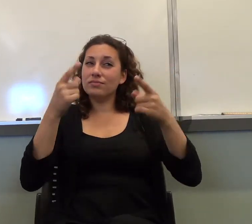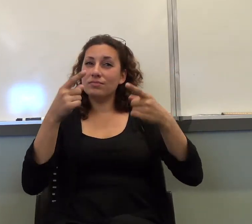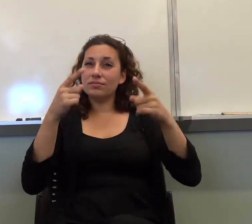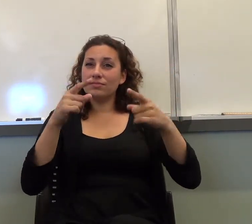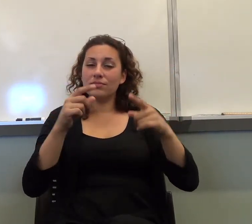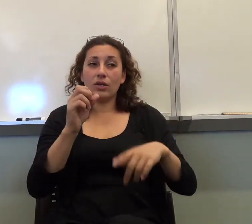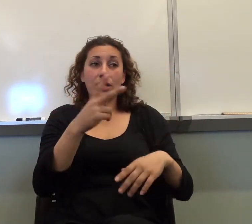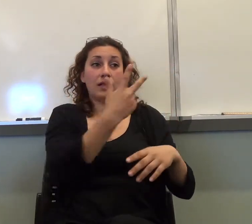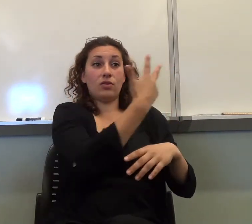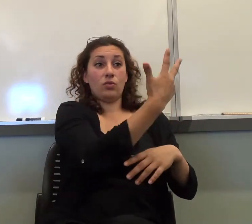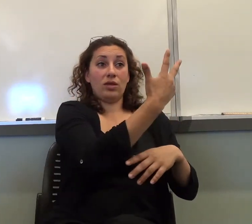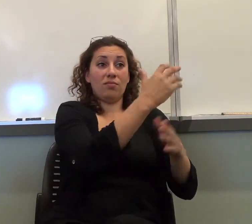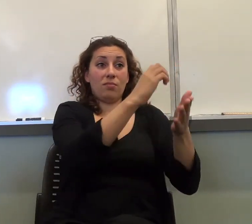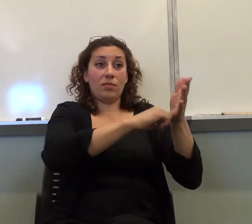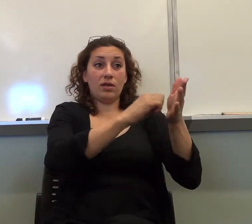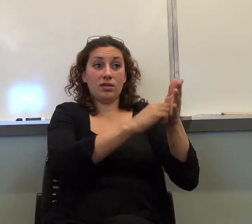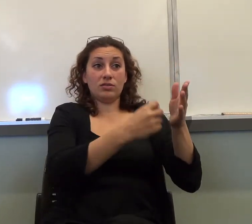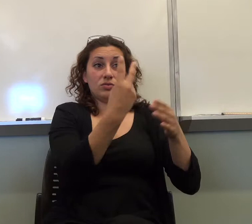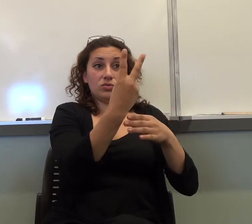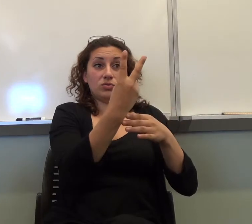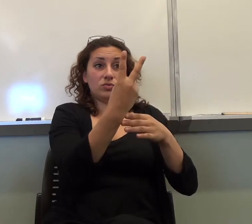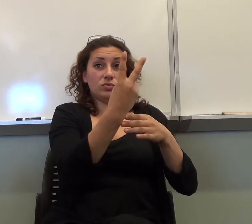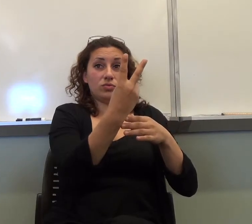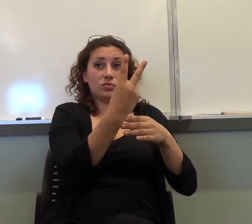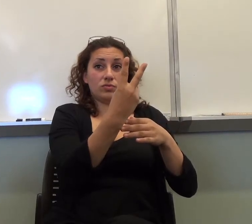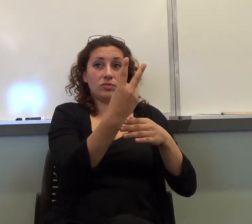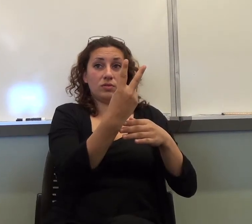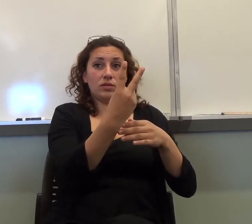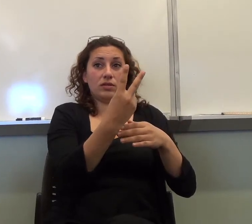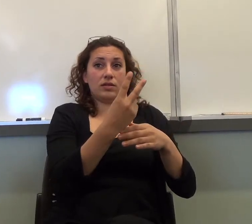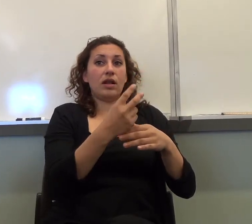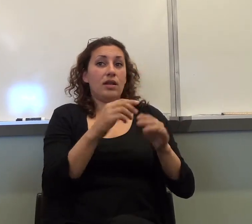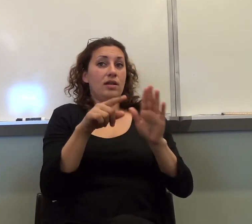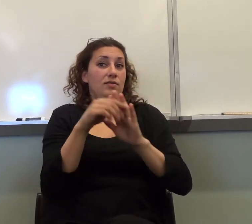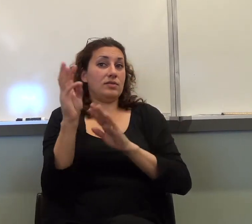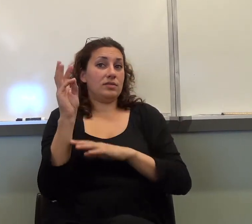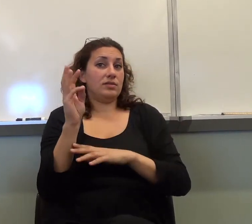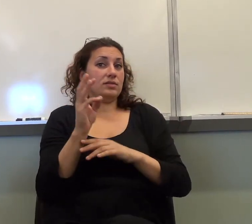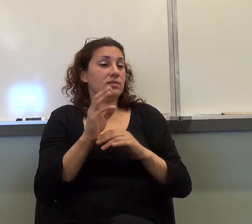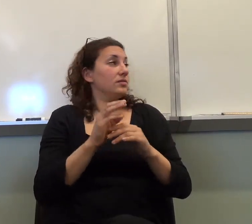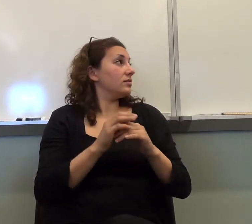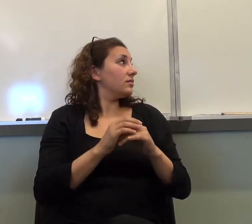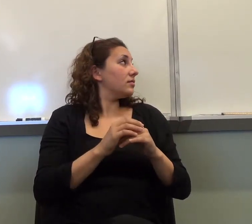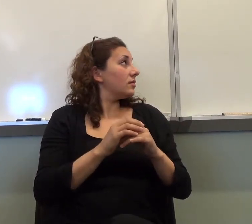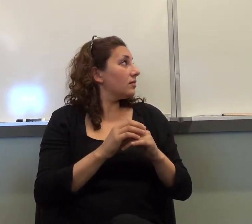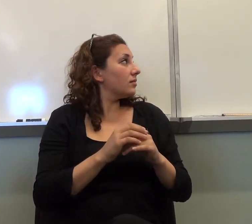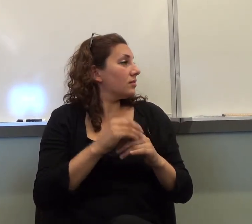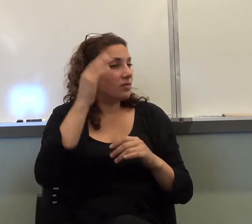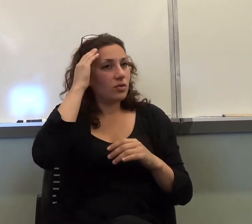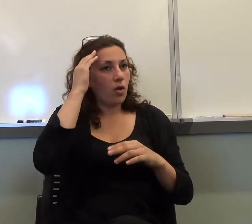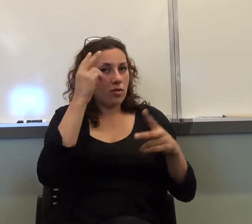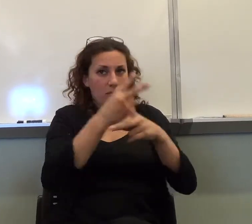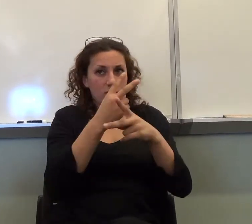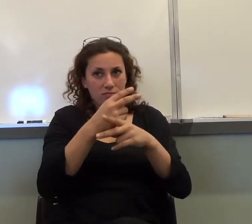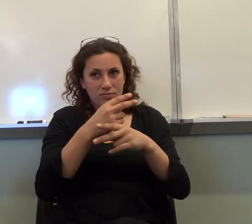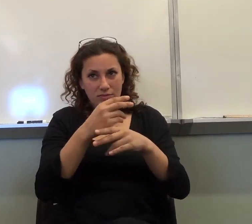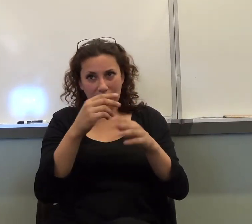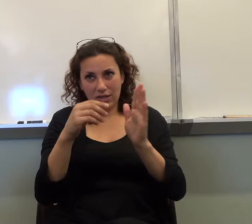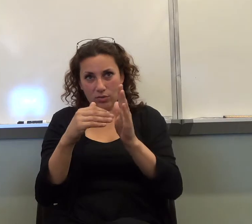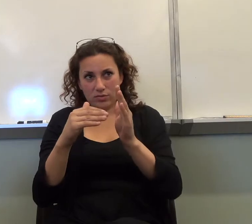3 minus 2's multiplied together. Well, the reasoning goes this way. You know that these two multiply to a positive. So a